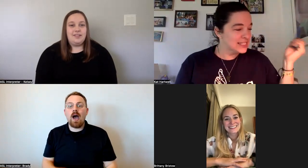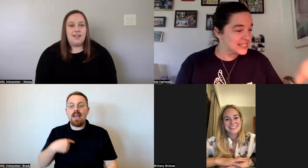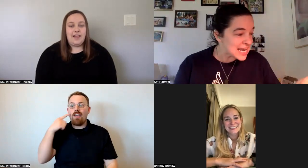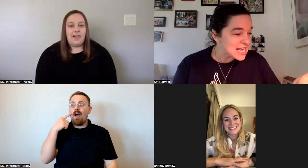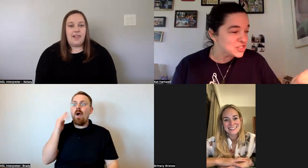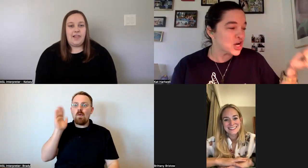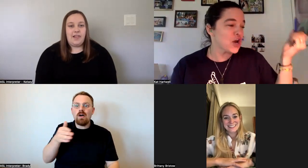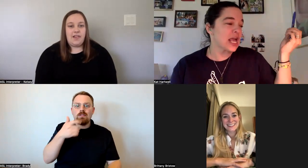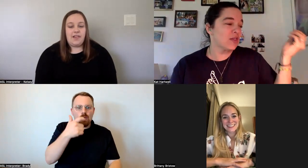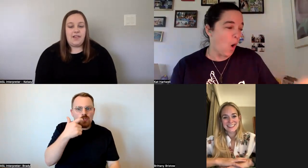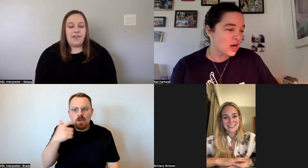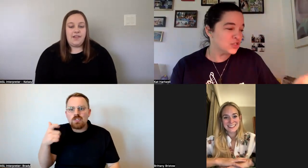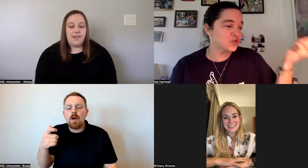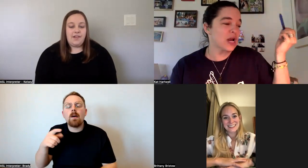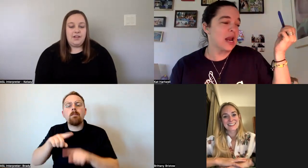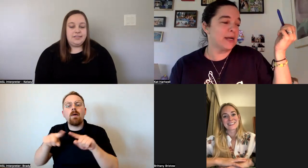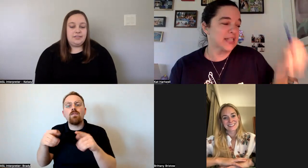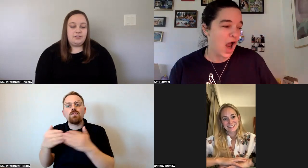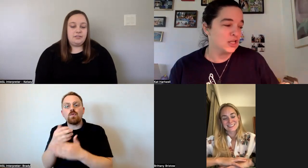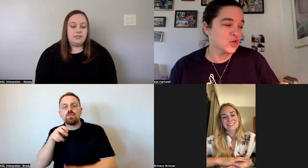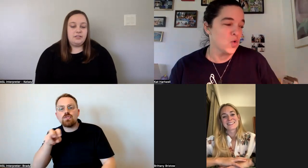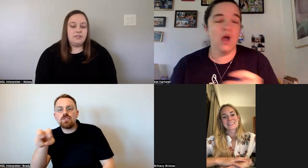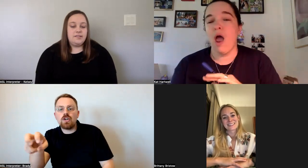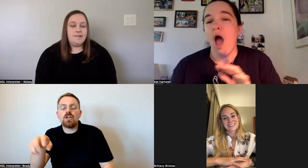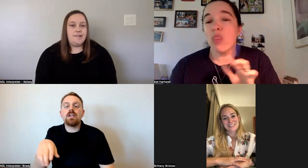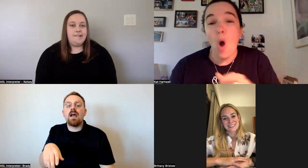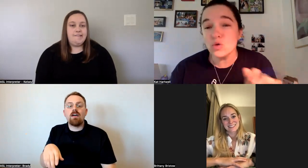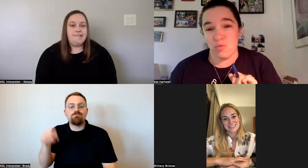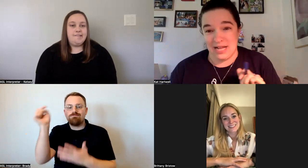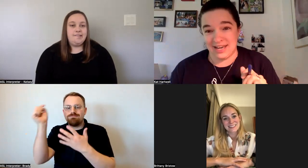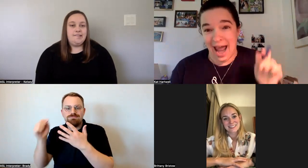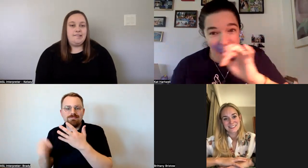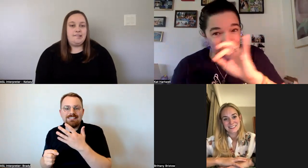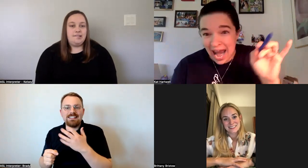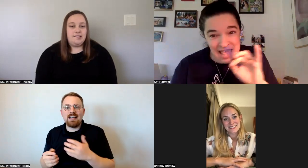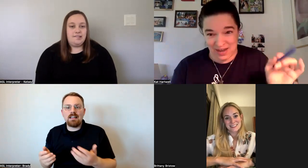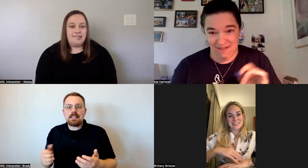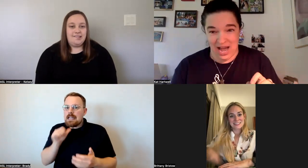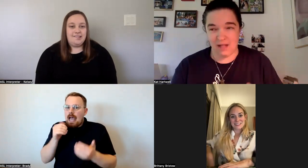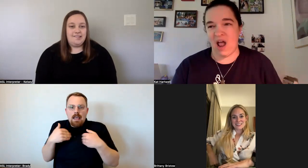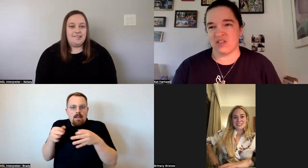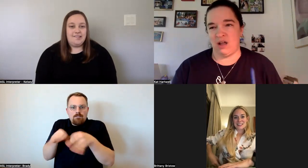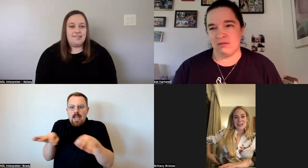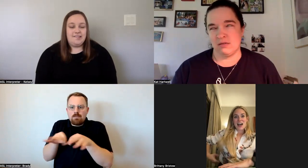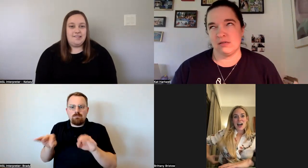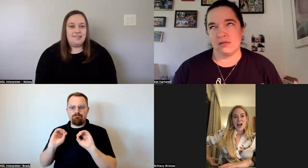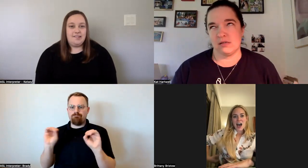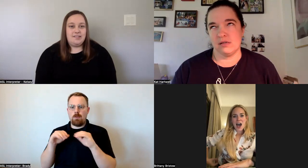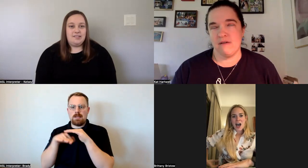with The New Journey, Lauren's Dream, A Terror Tune. Those movies, and I have anything about